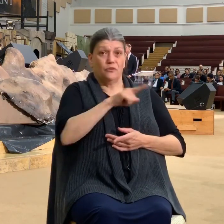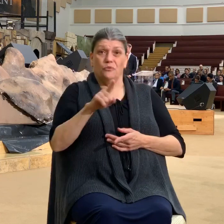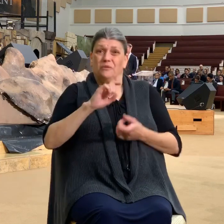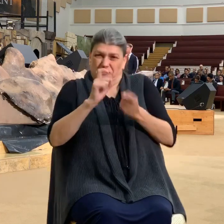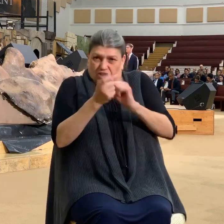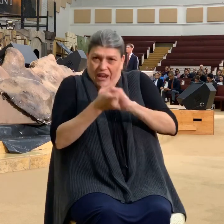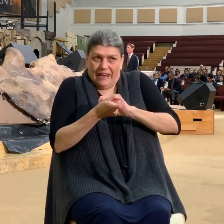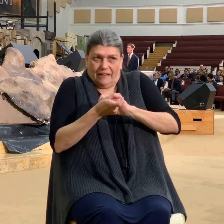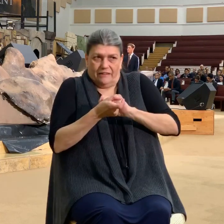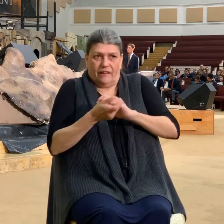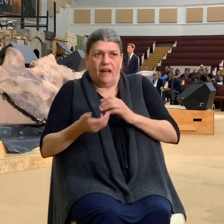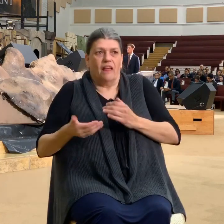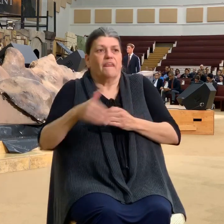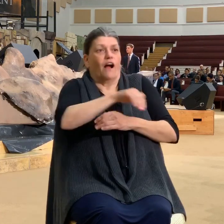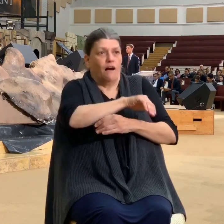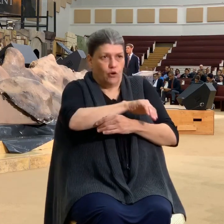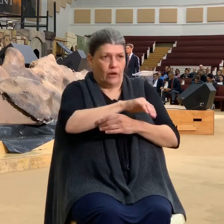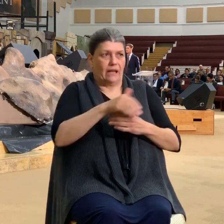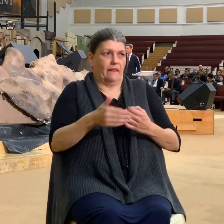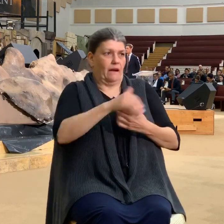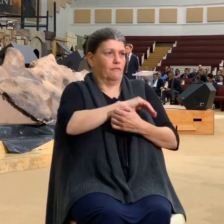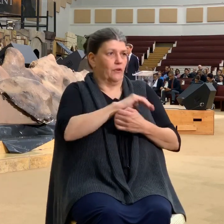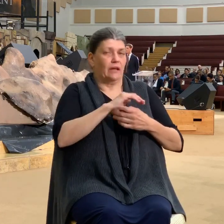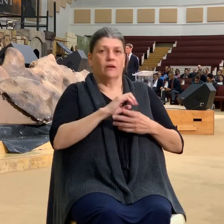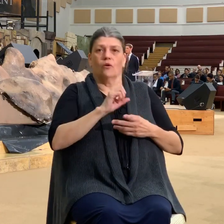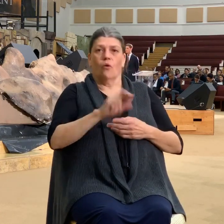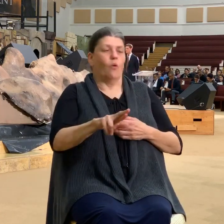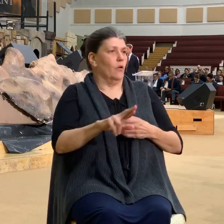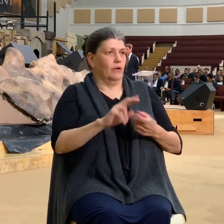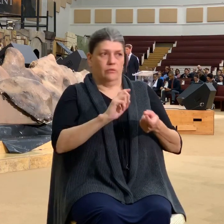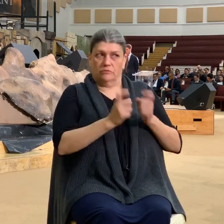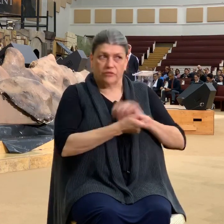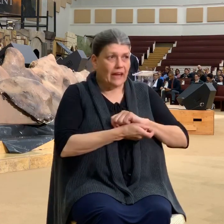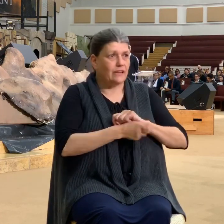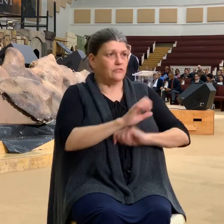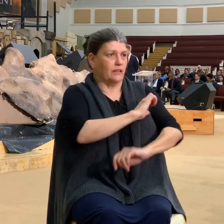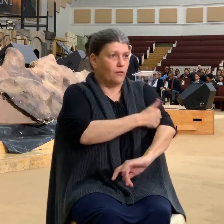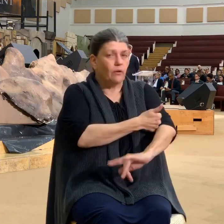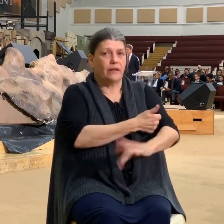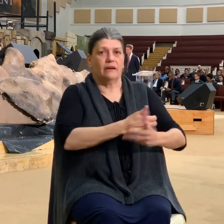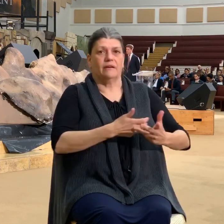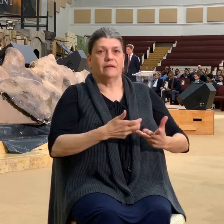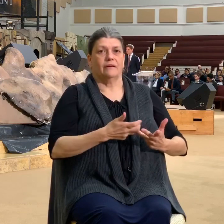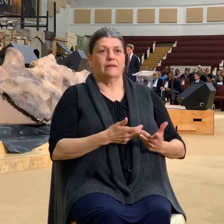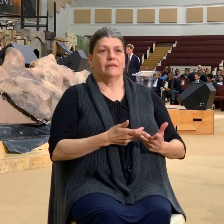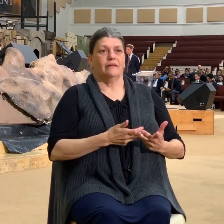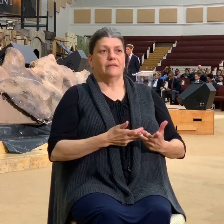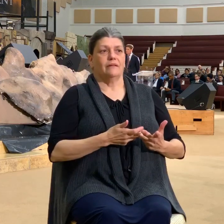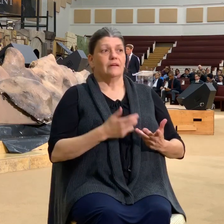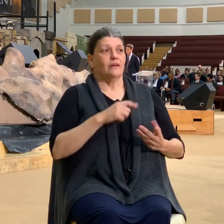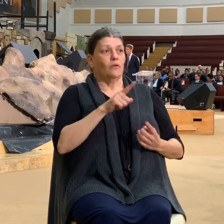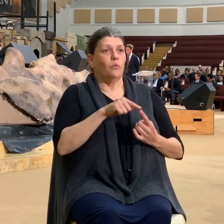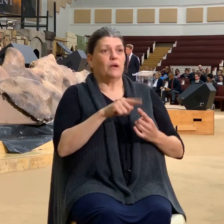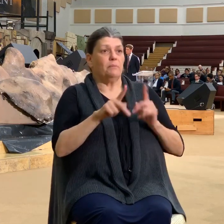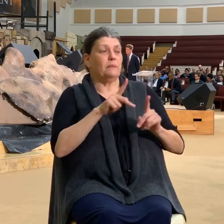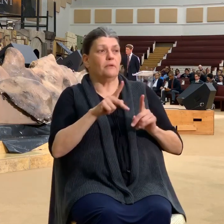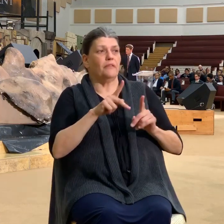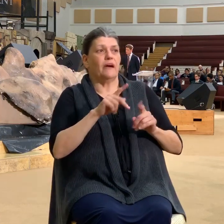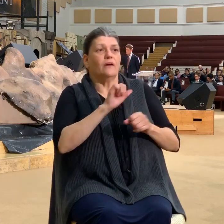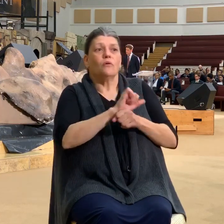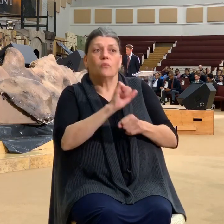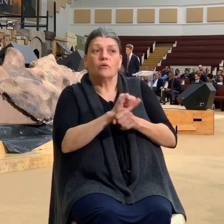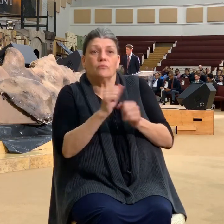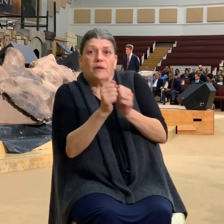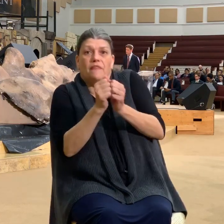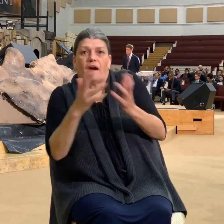covering or you act in ministry, you can go back in the Old Testament and see where there were people that acted outside of